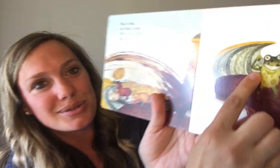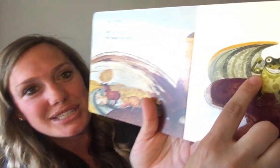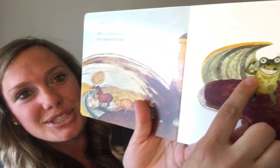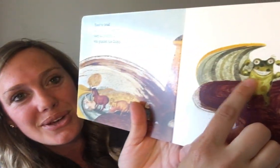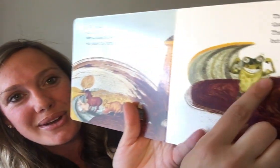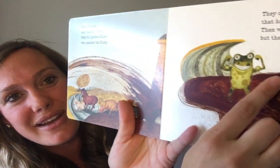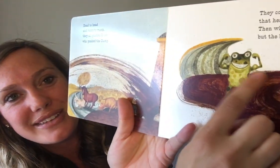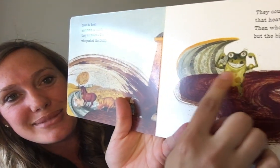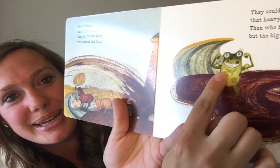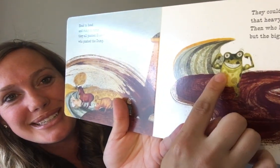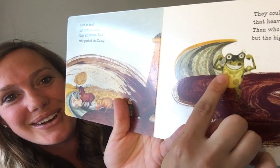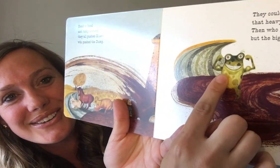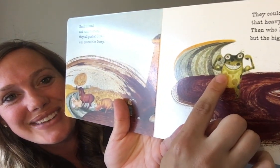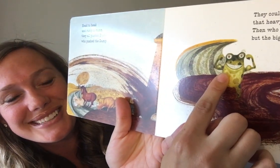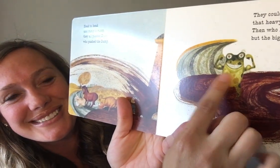He's showing off his big toad muscles.